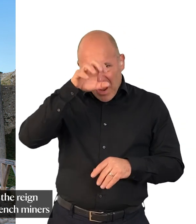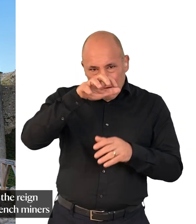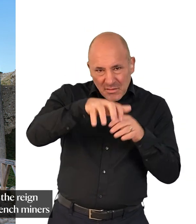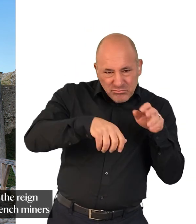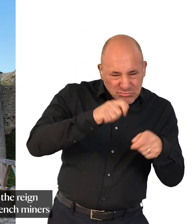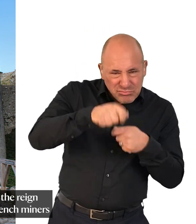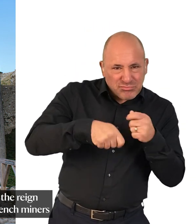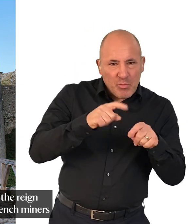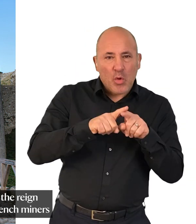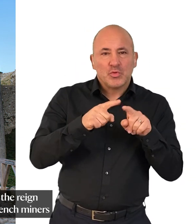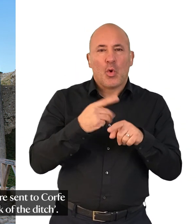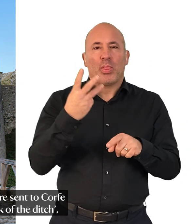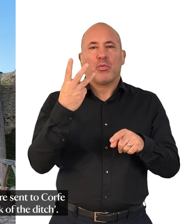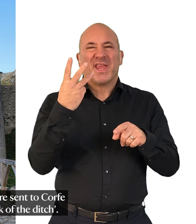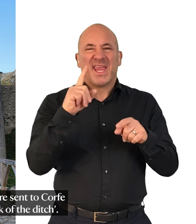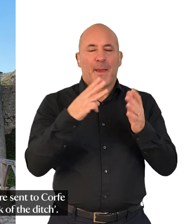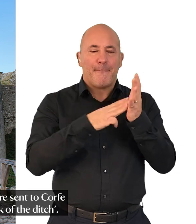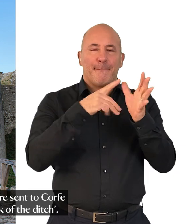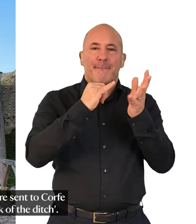to work on the bank of the ditch.